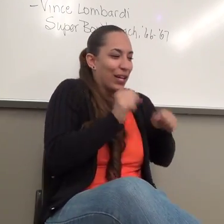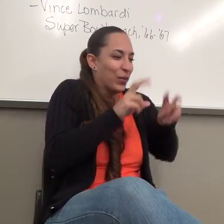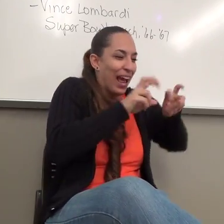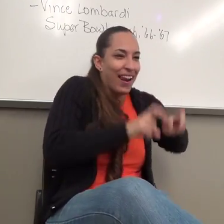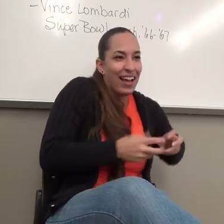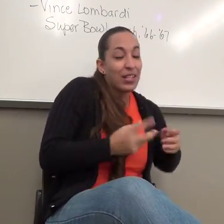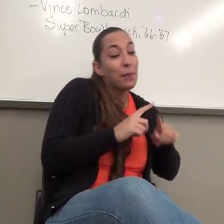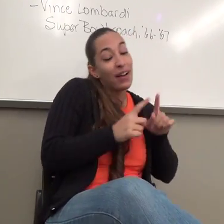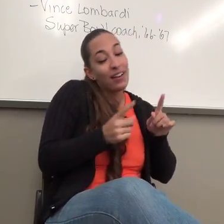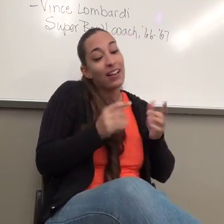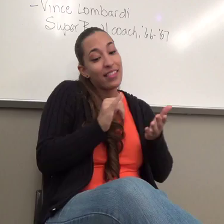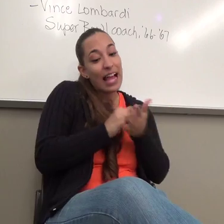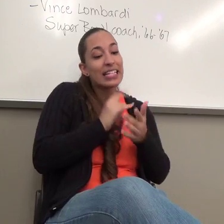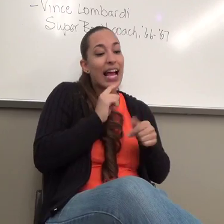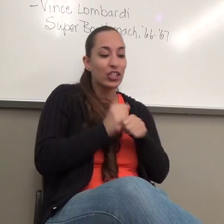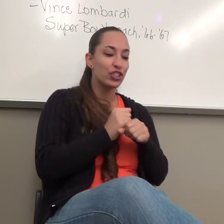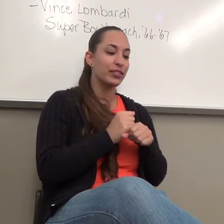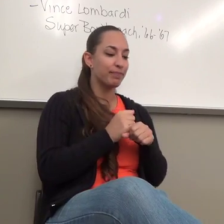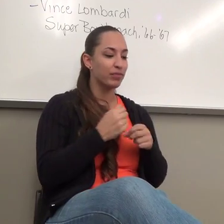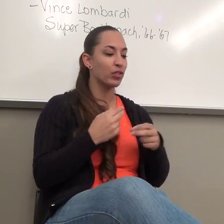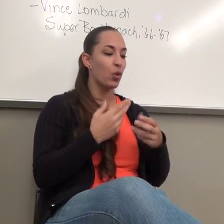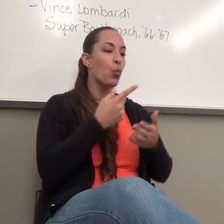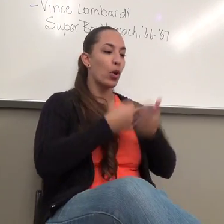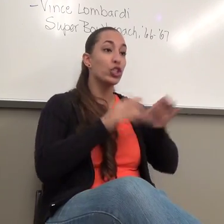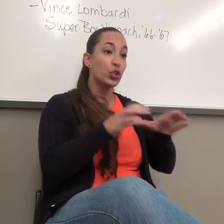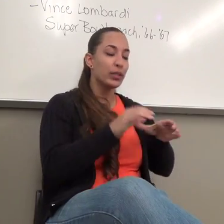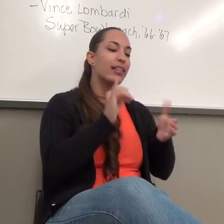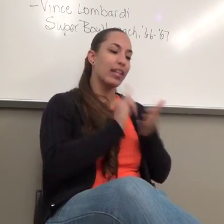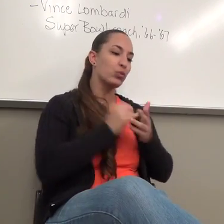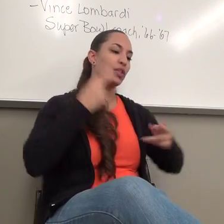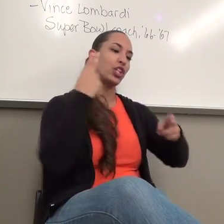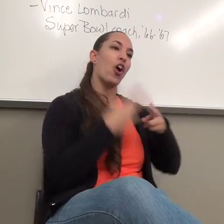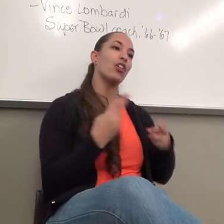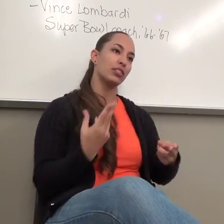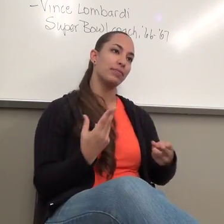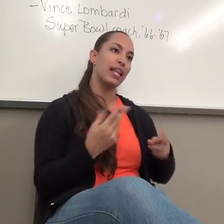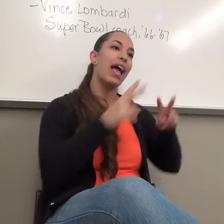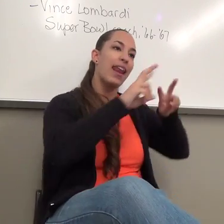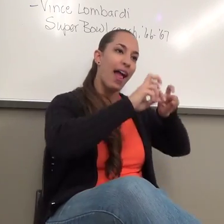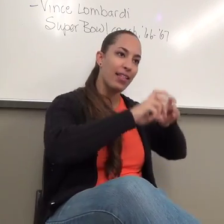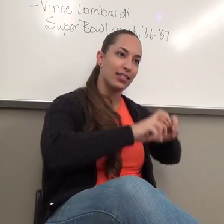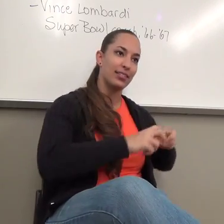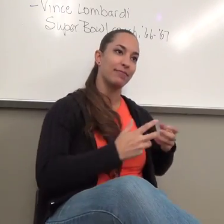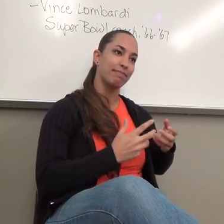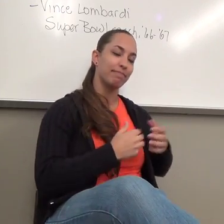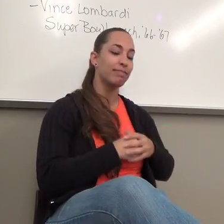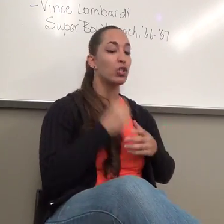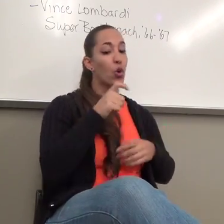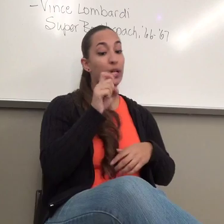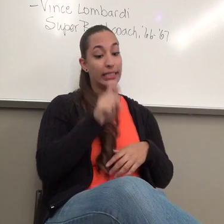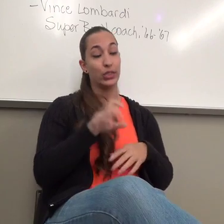doing. So we need to think about that same thing as we're looking at these narrative